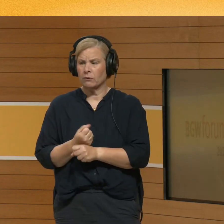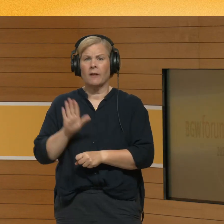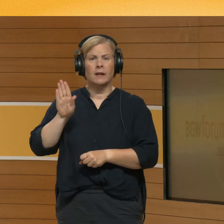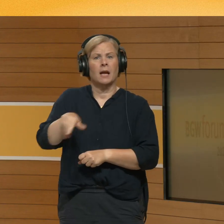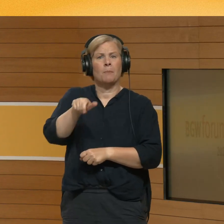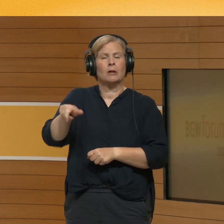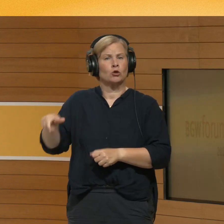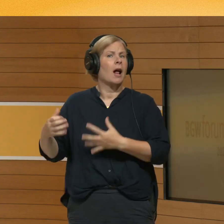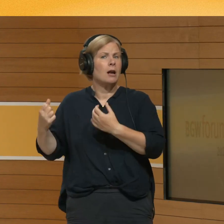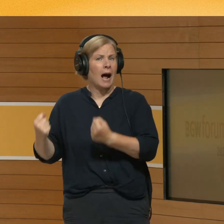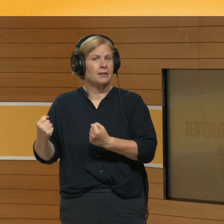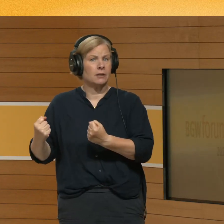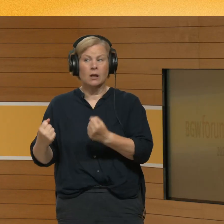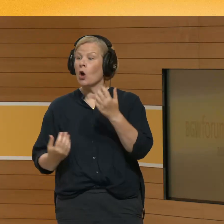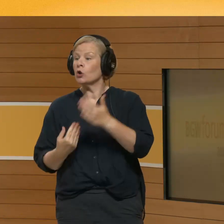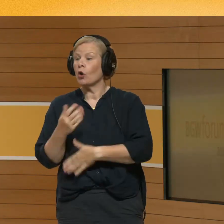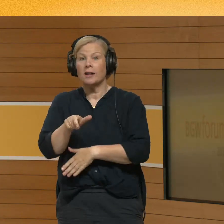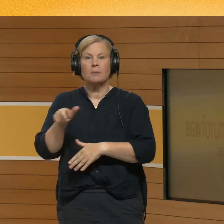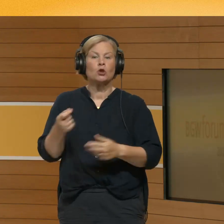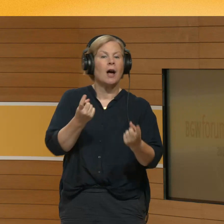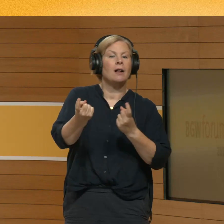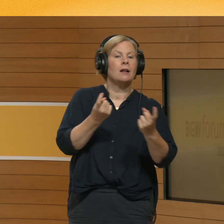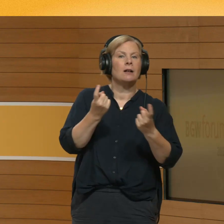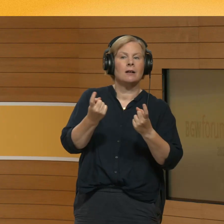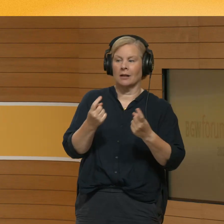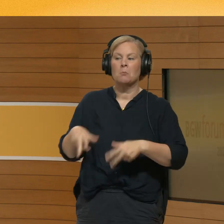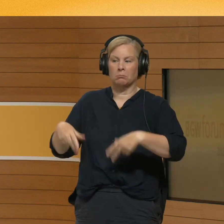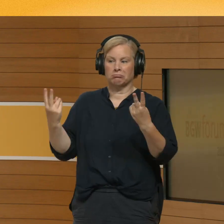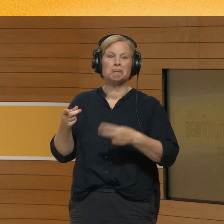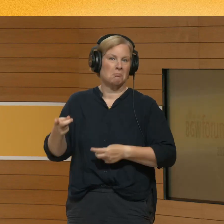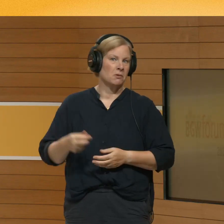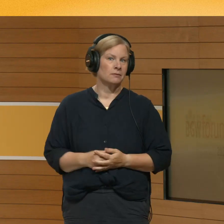in it. I think all the evidence from magnet hospitals would show that.